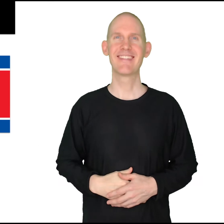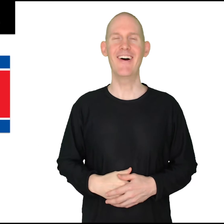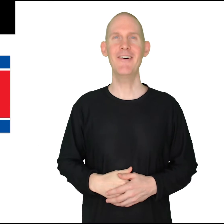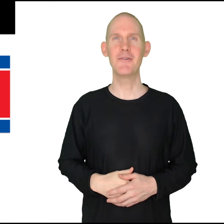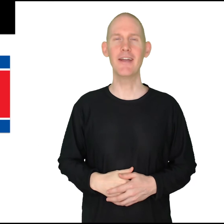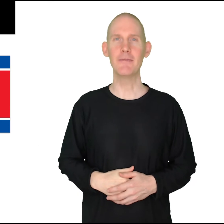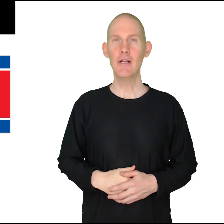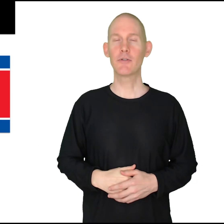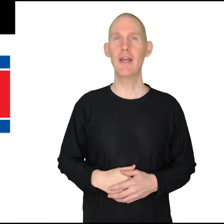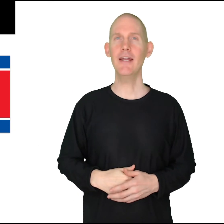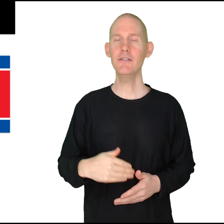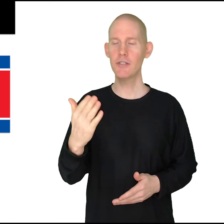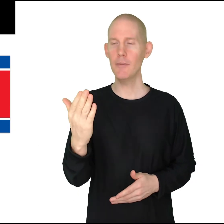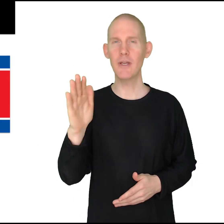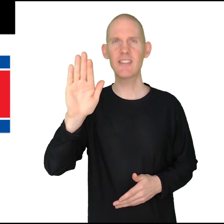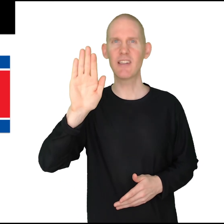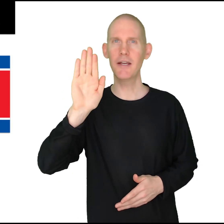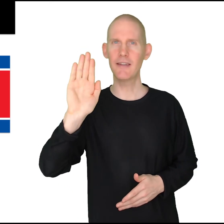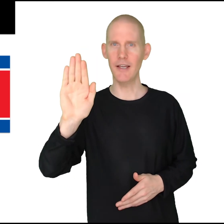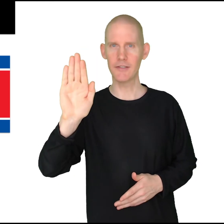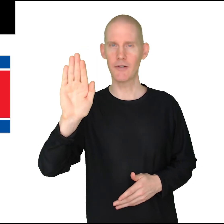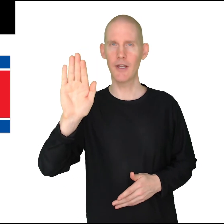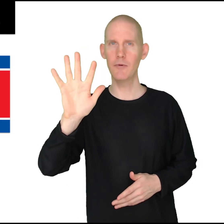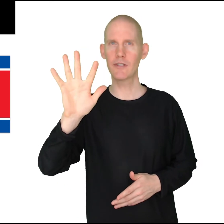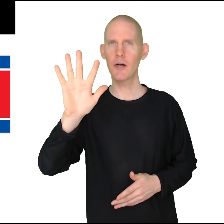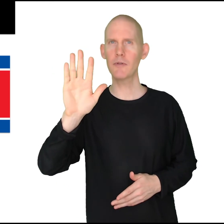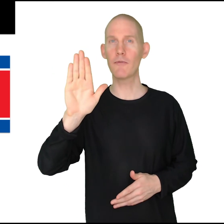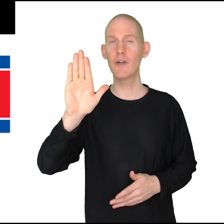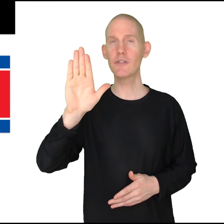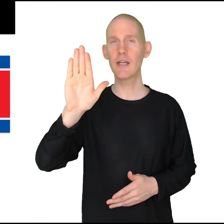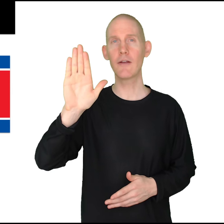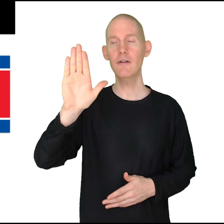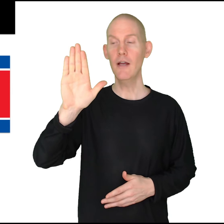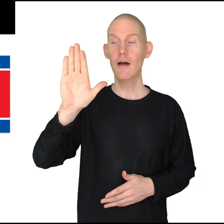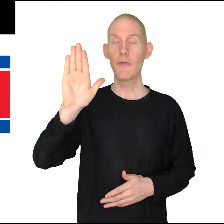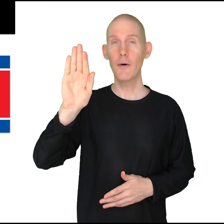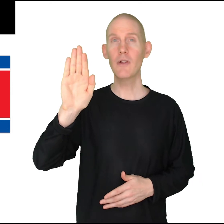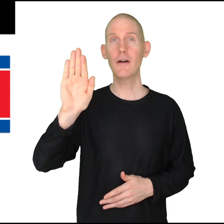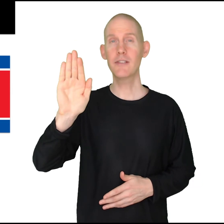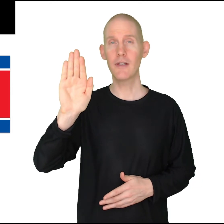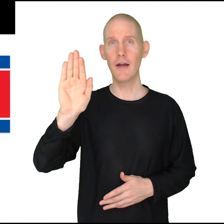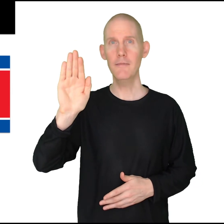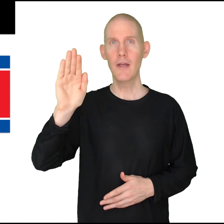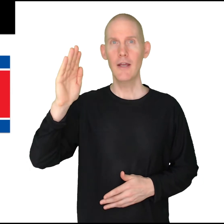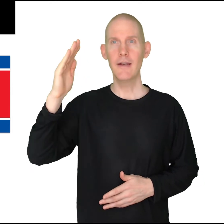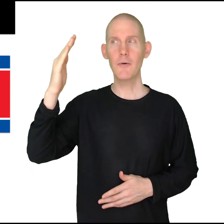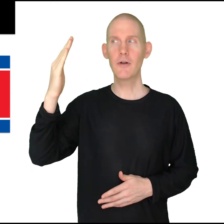All right, so the hand shape is like this, okay? We start with our fingers together, thumb alongside. Now we're going